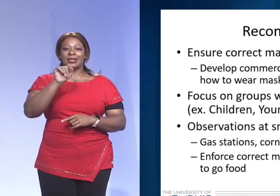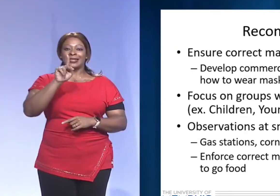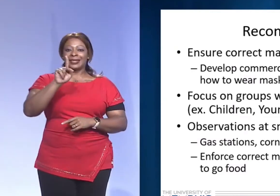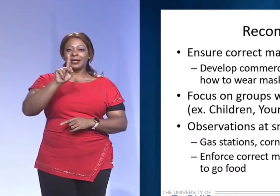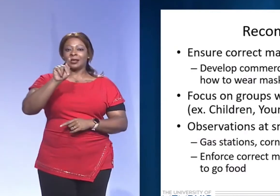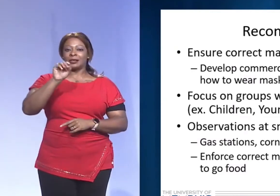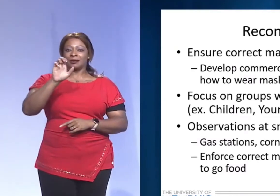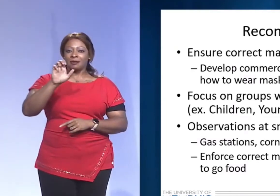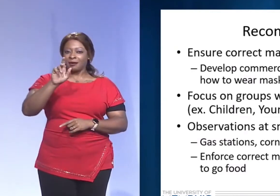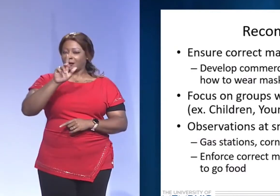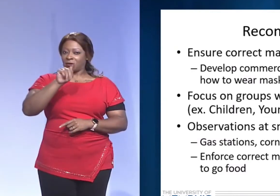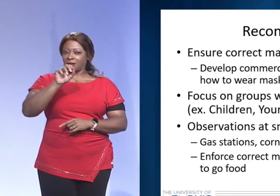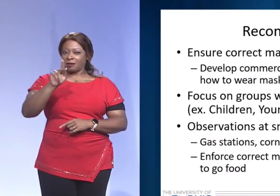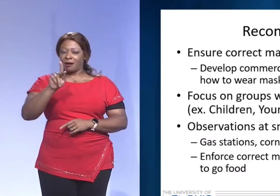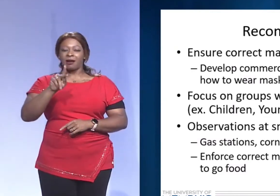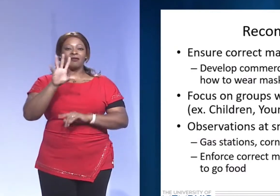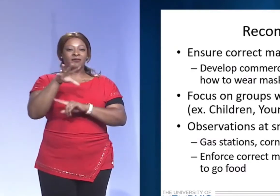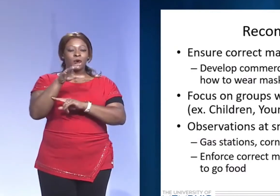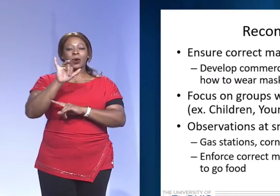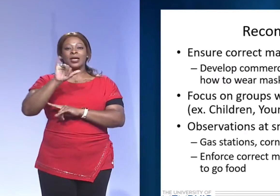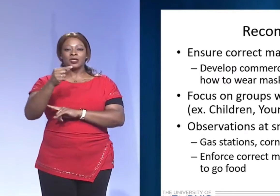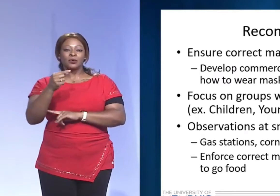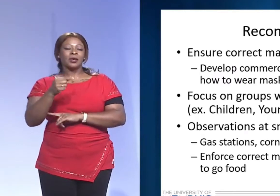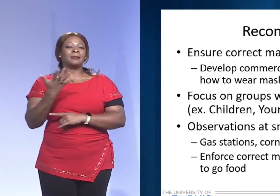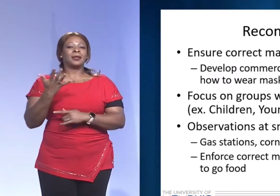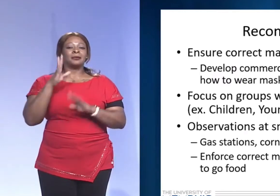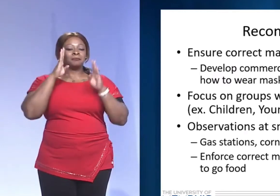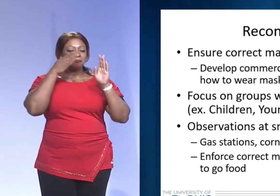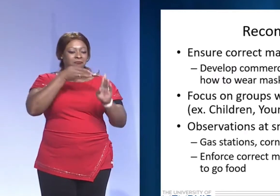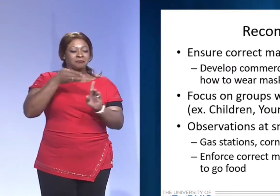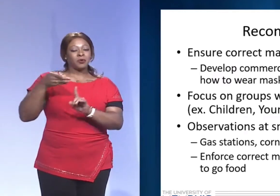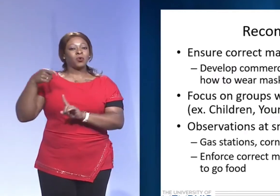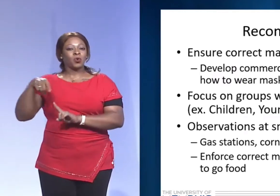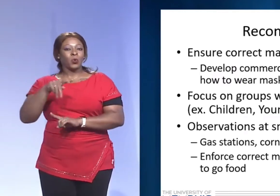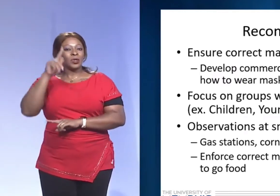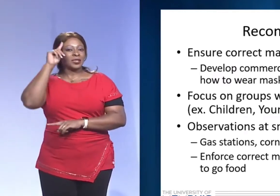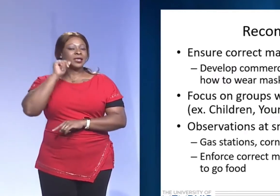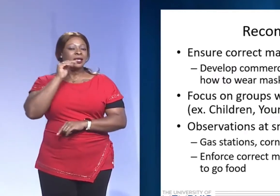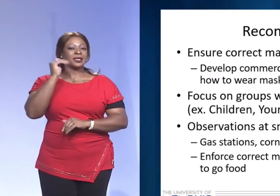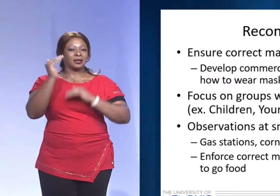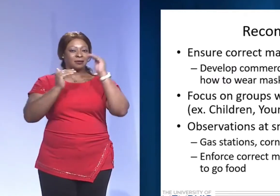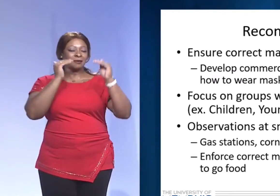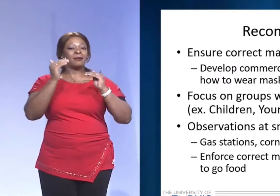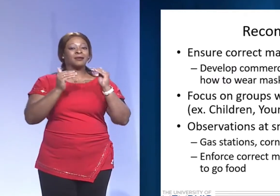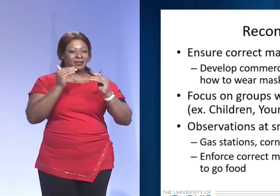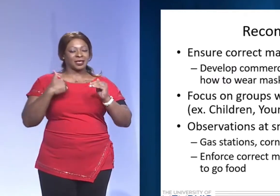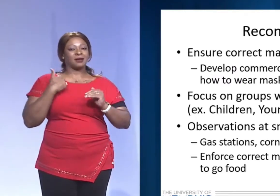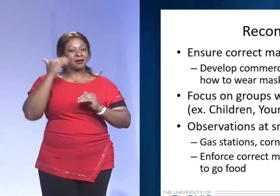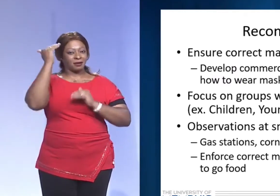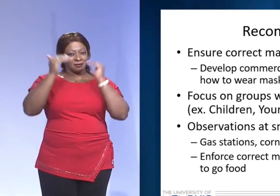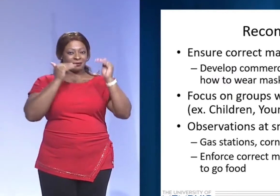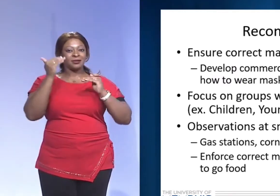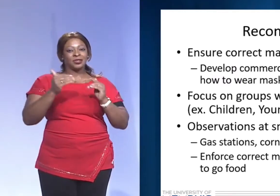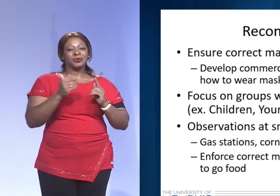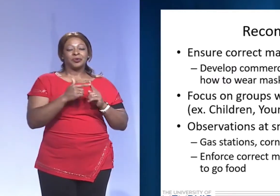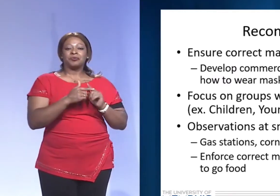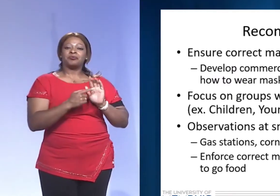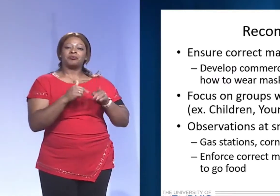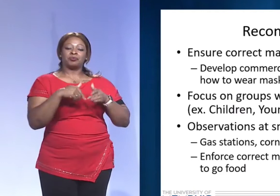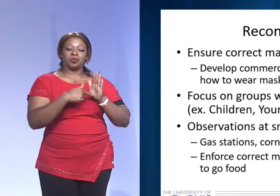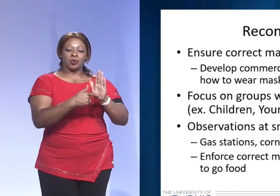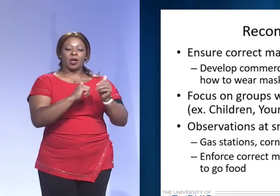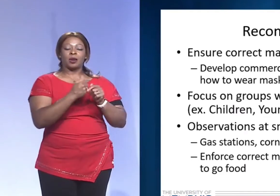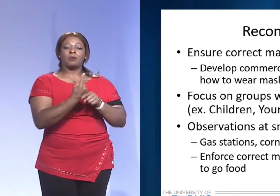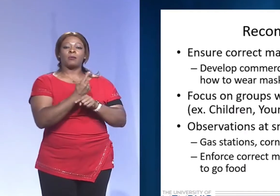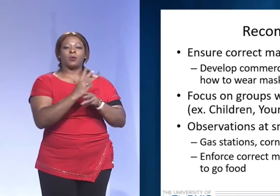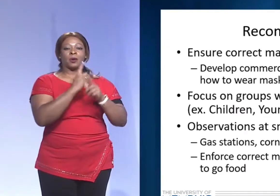videos or Instagram to target teenagers and young adults. We should also do observations at smaller retail